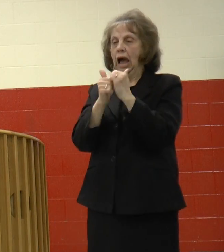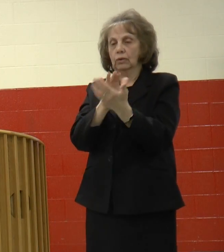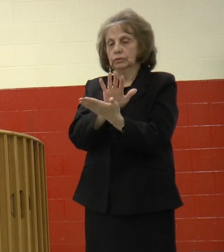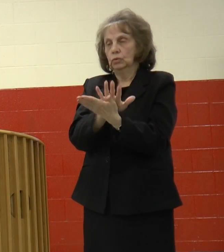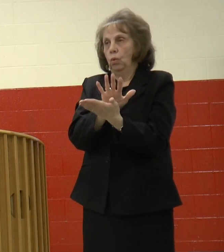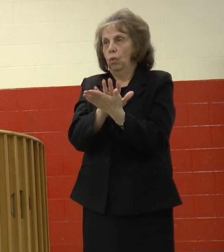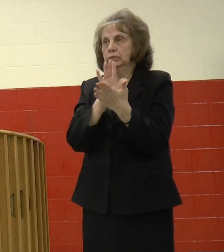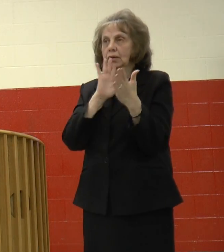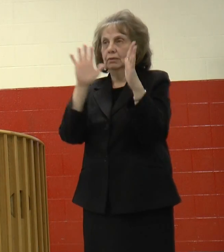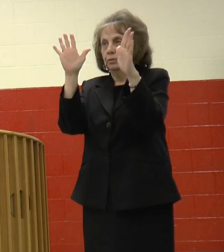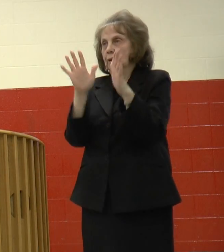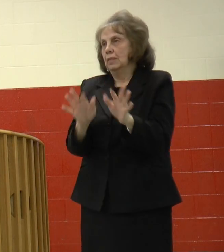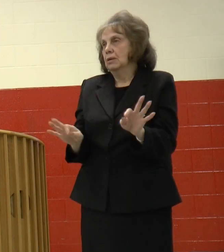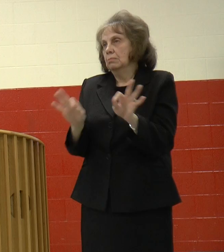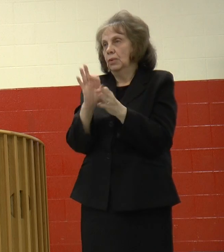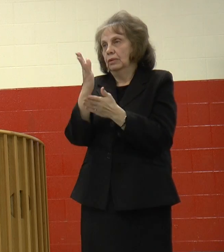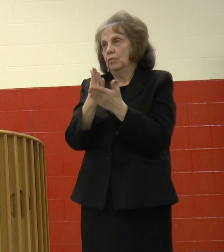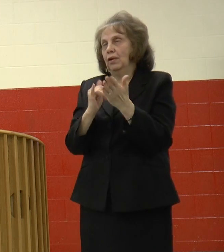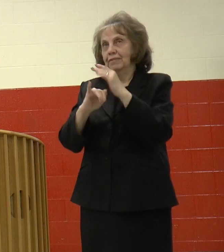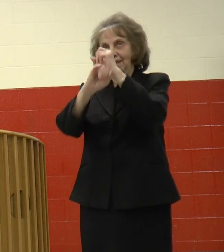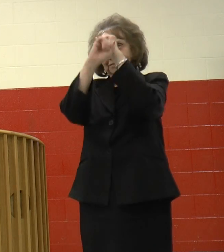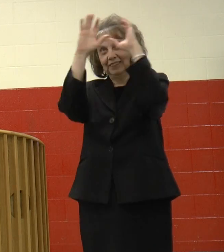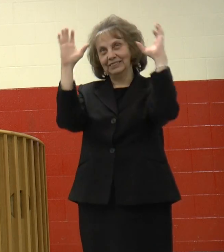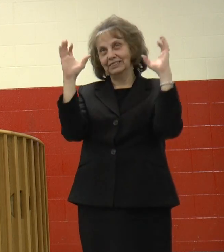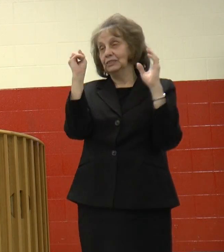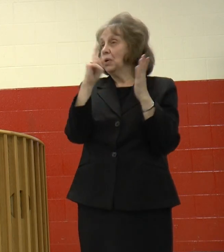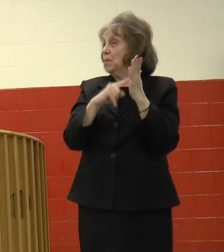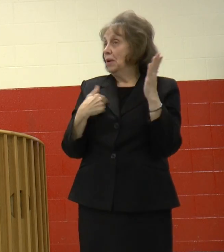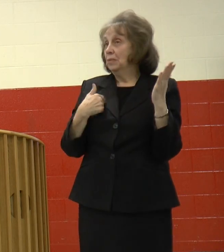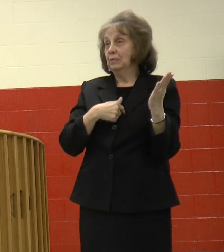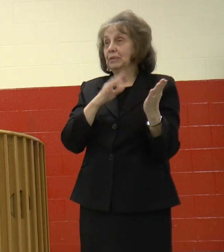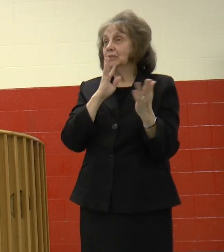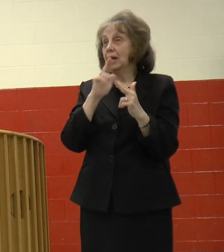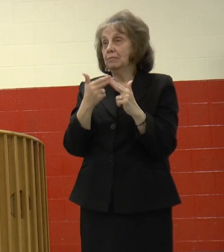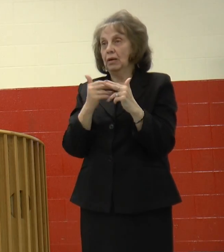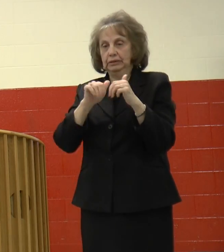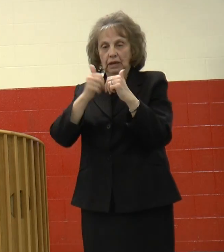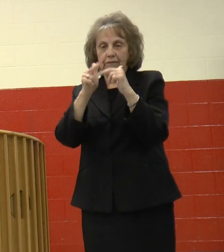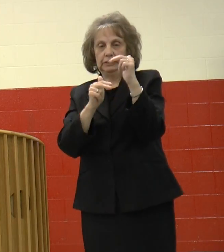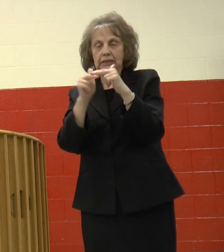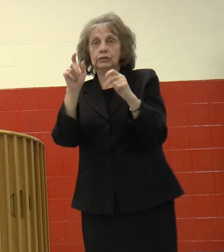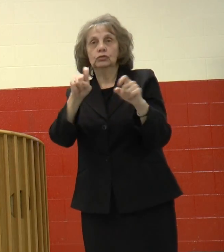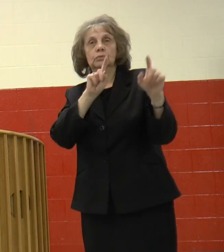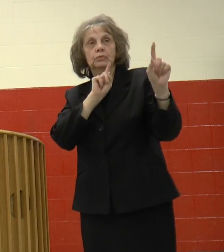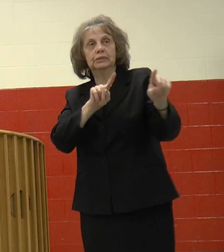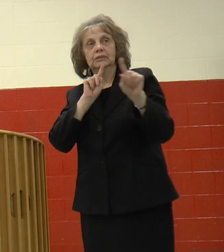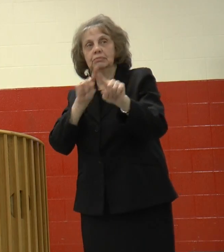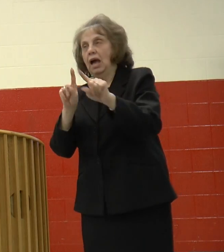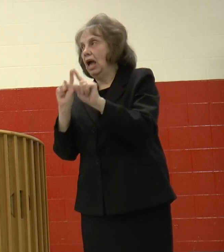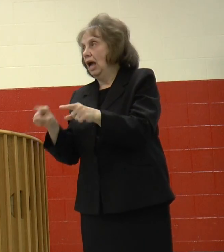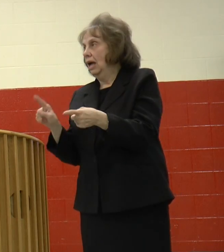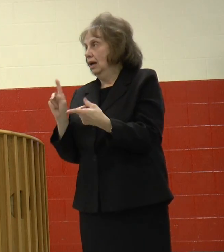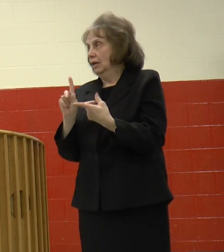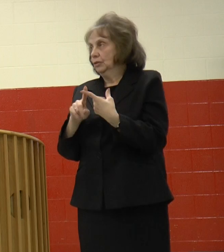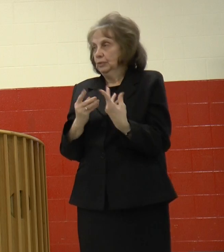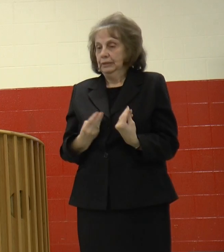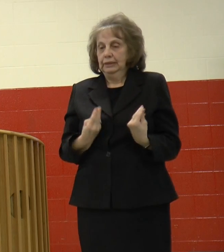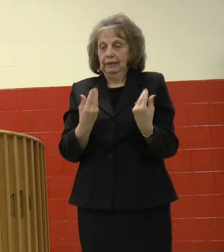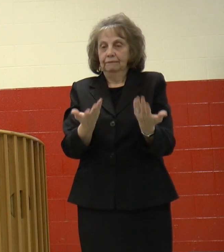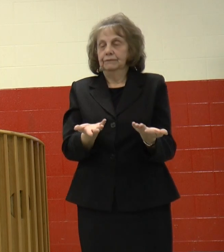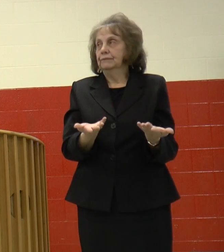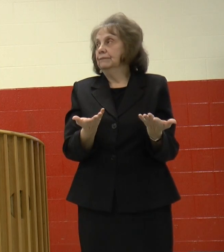are an incredibly important part of that vision. So what we're going to talk about is how facilities need to respond to give